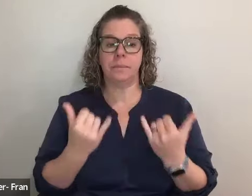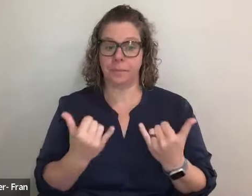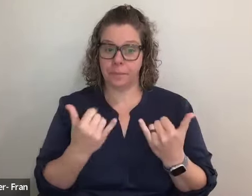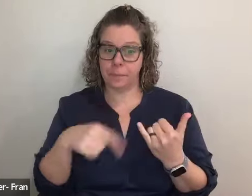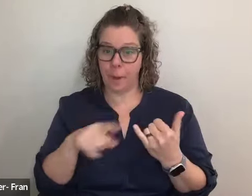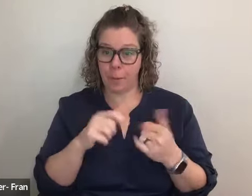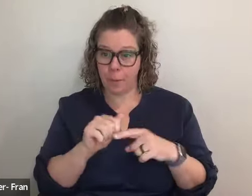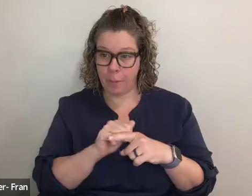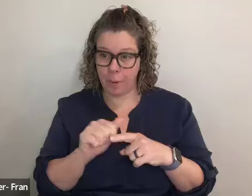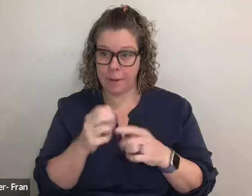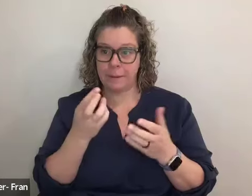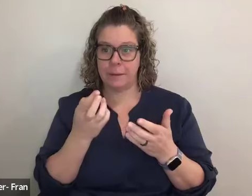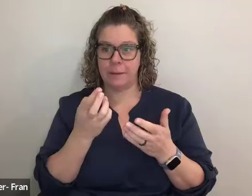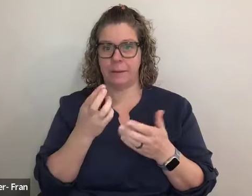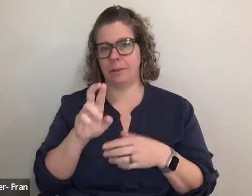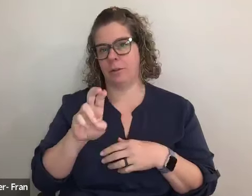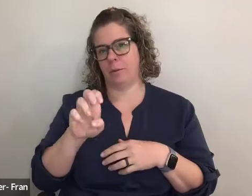a resource.